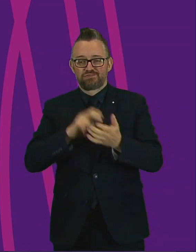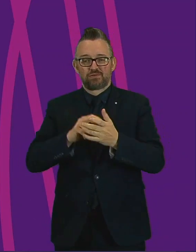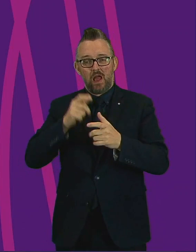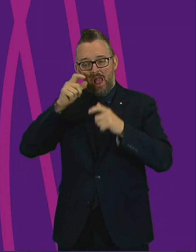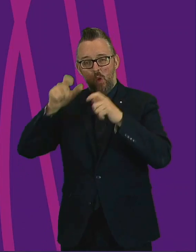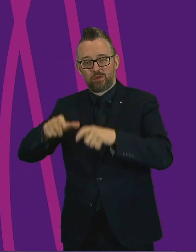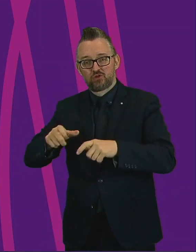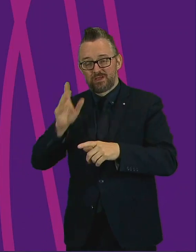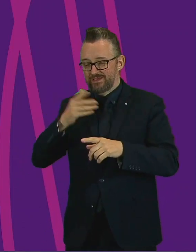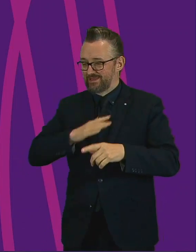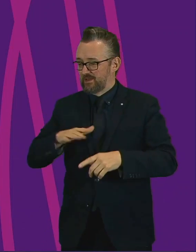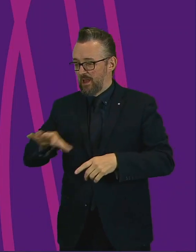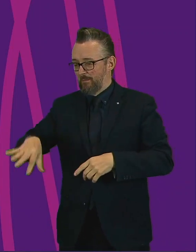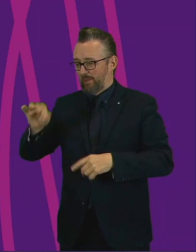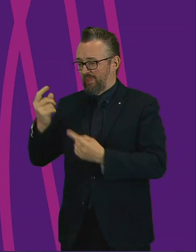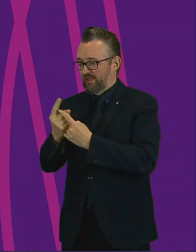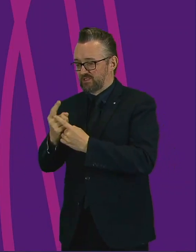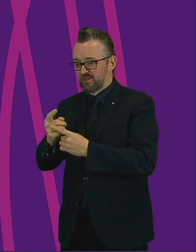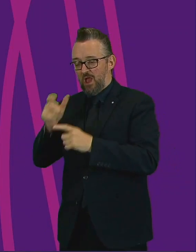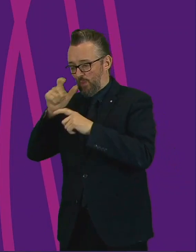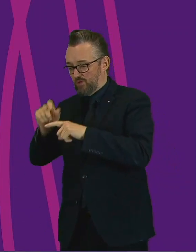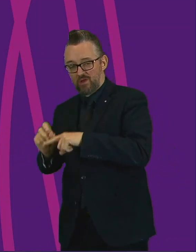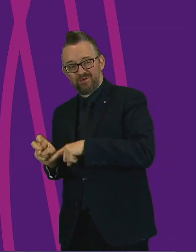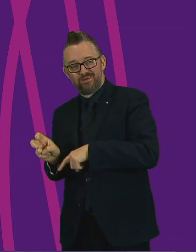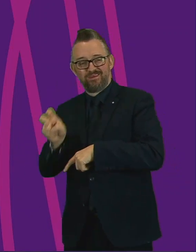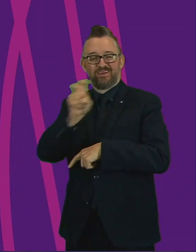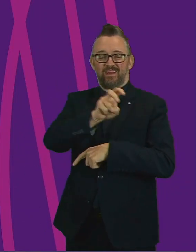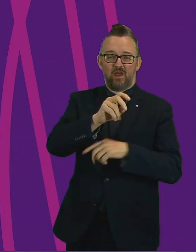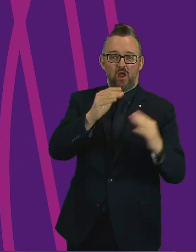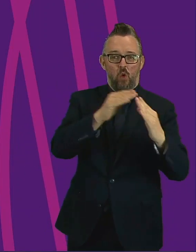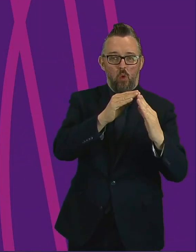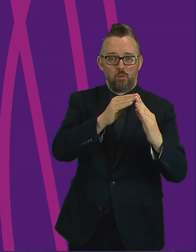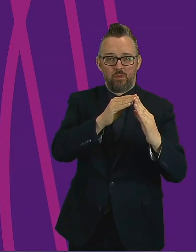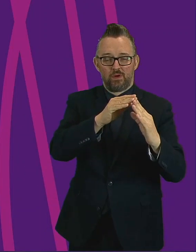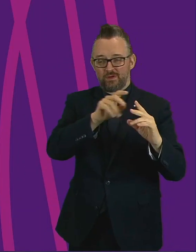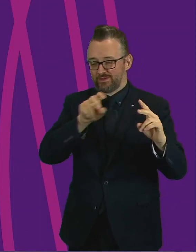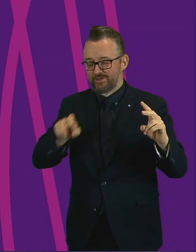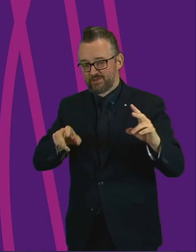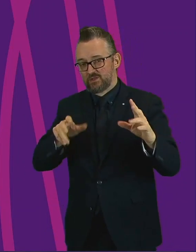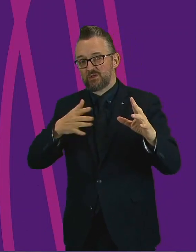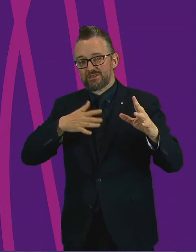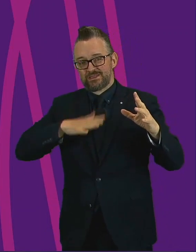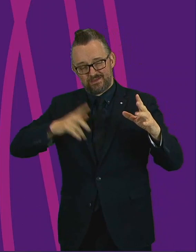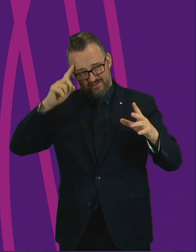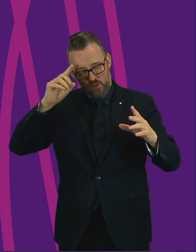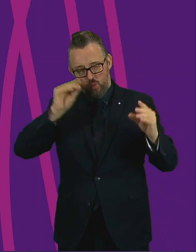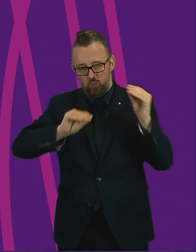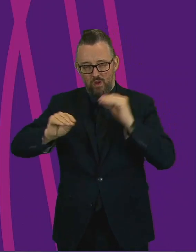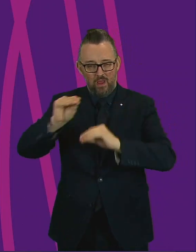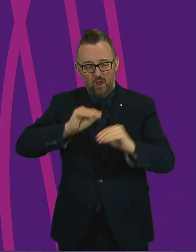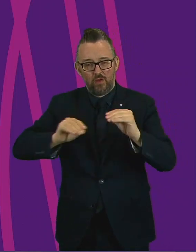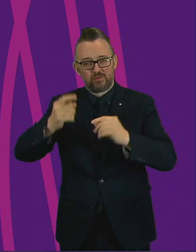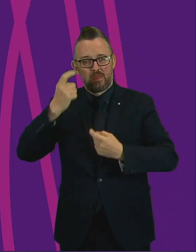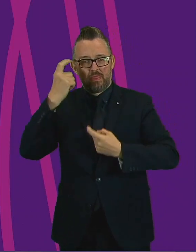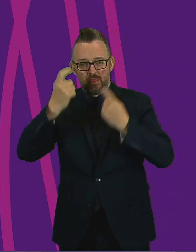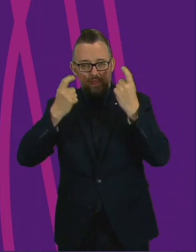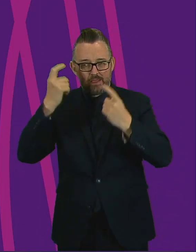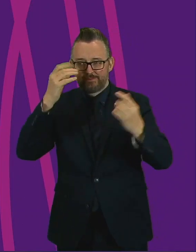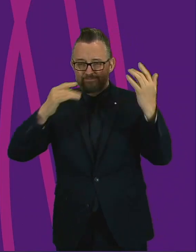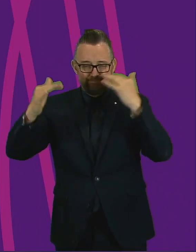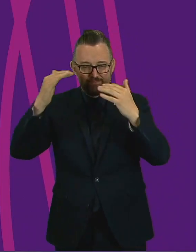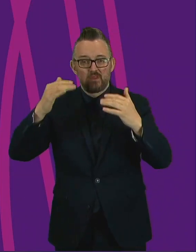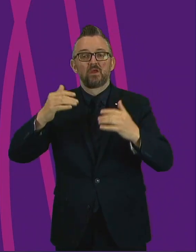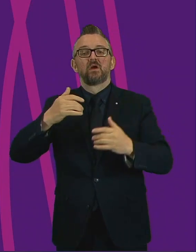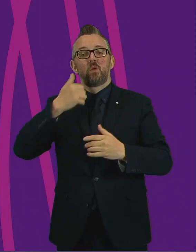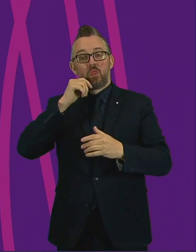collecting belongings and travelling home from accommodation. So we're considering all of that in the context of the framework for decision making, and we will issue